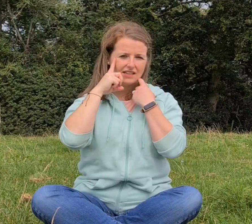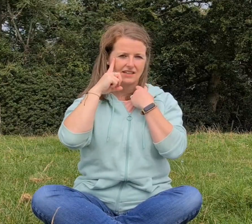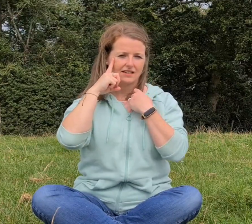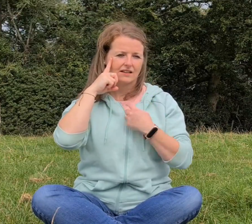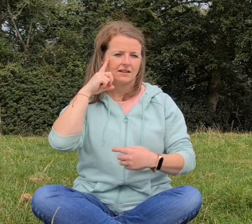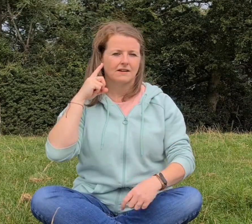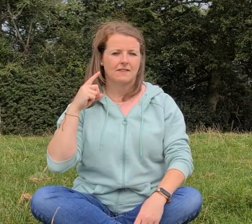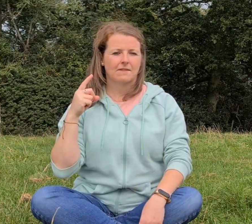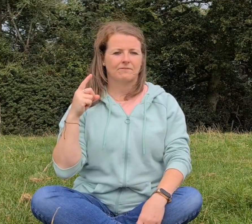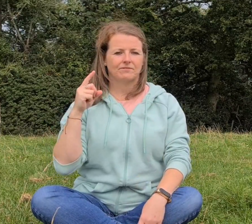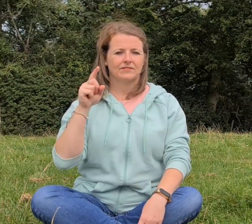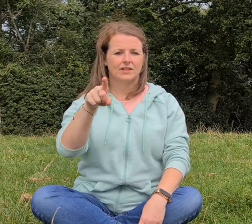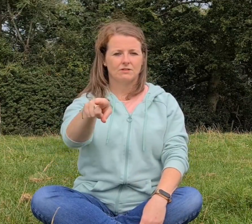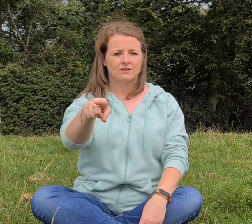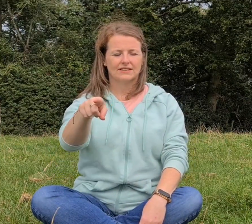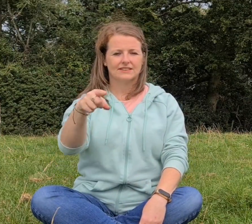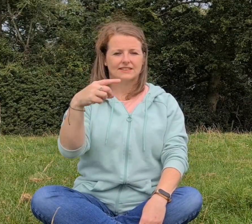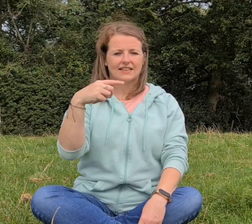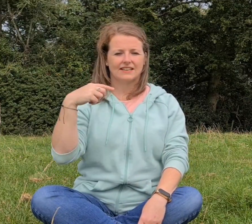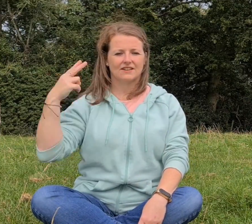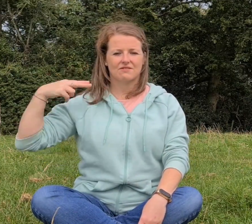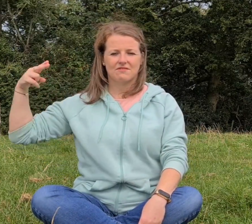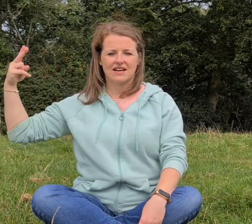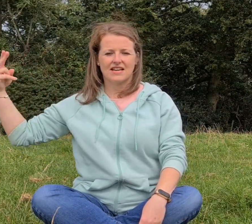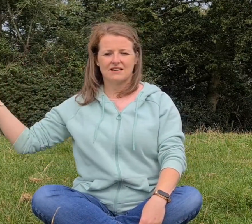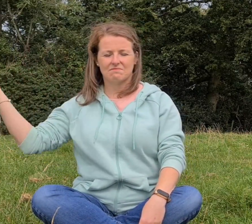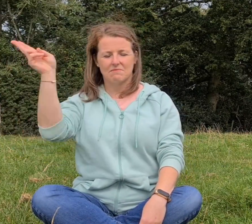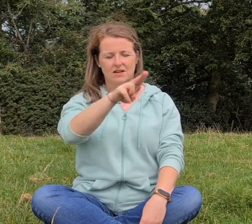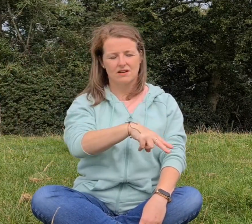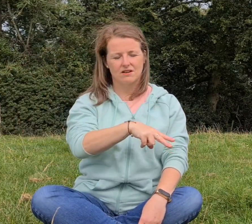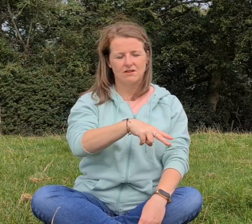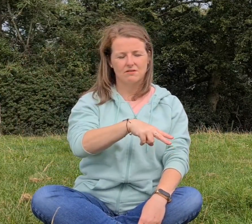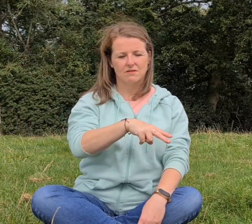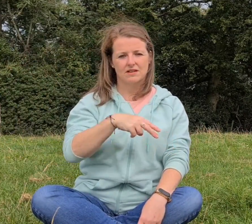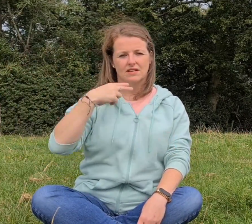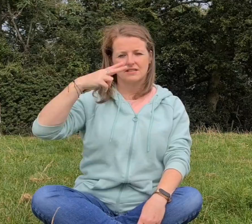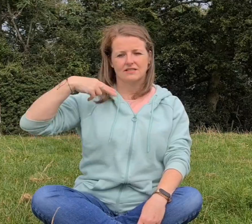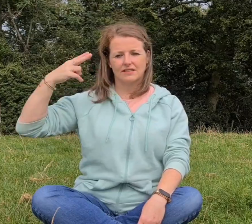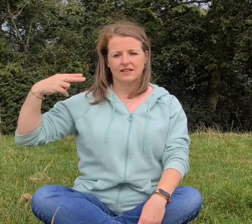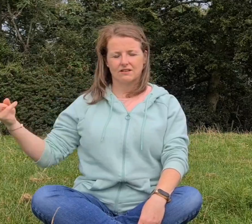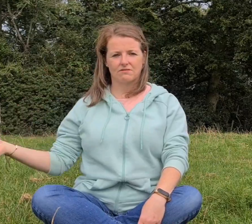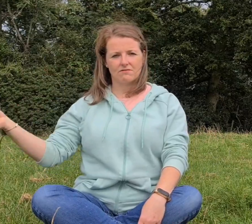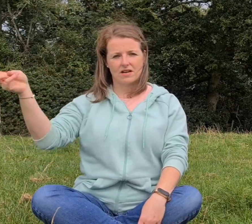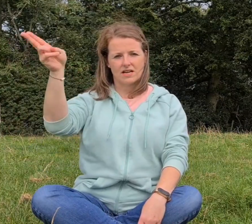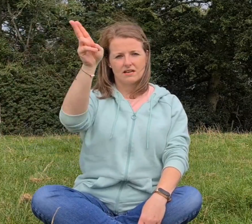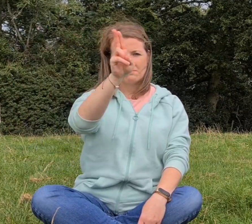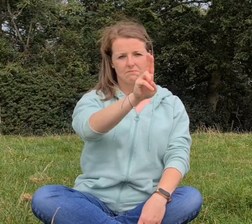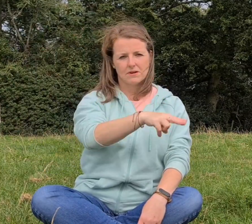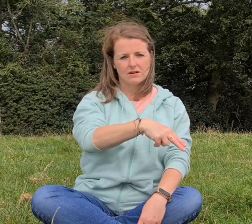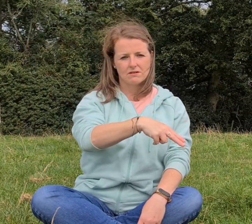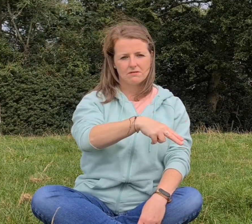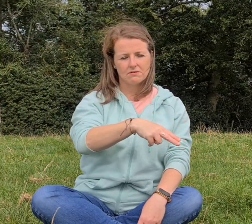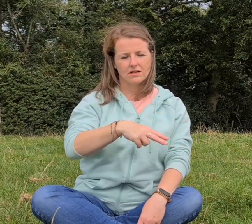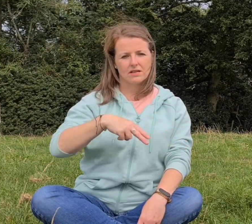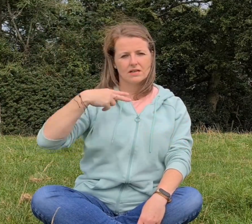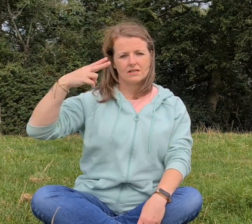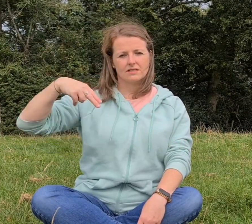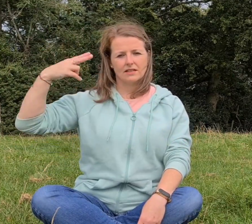see. You can sing a rainbow, sing a rainbow,